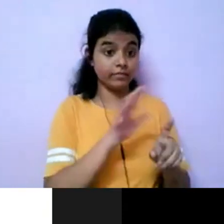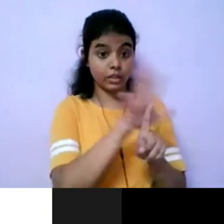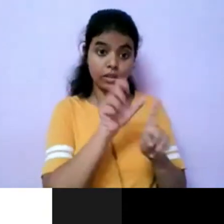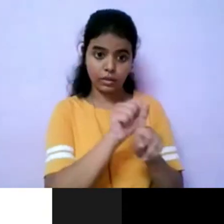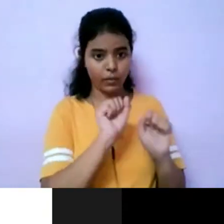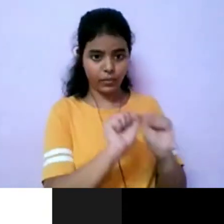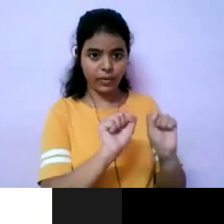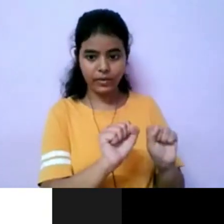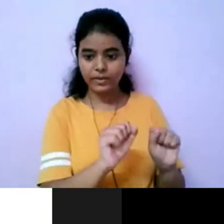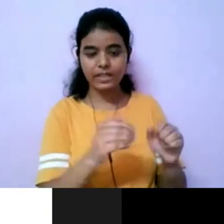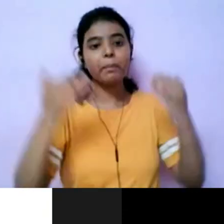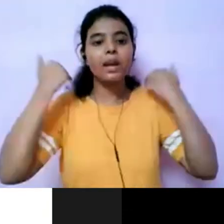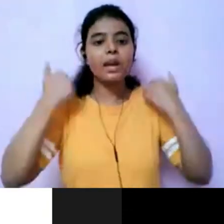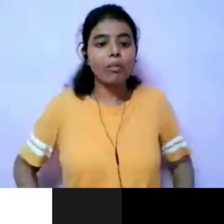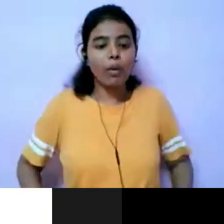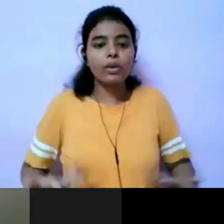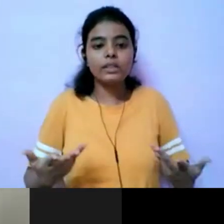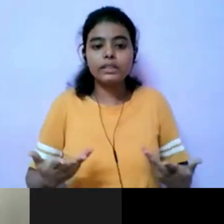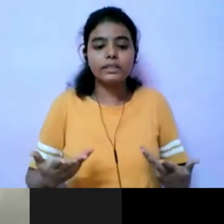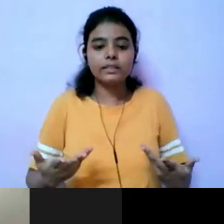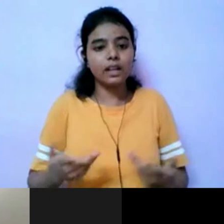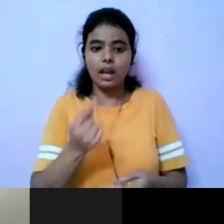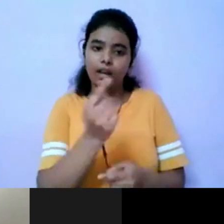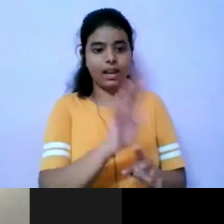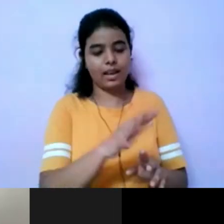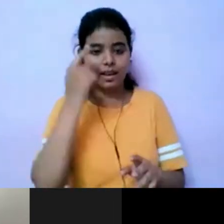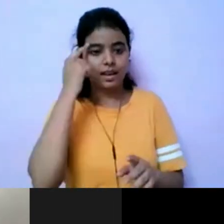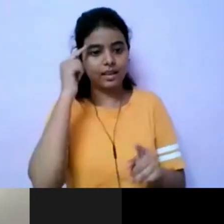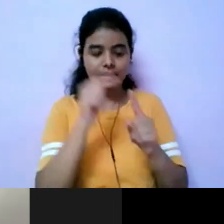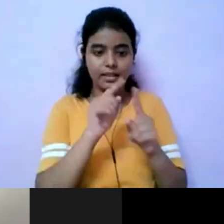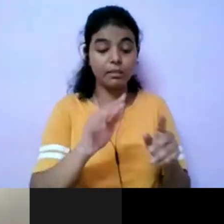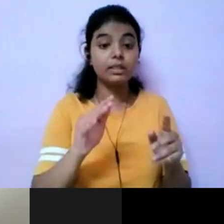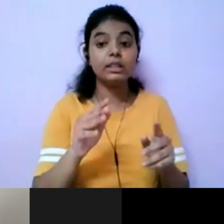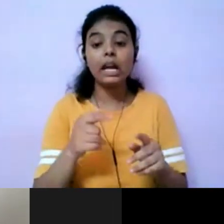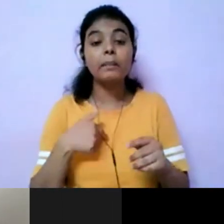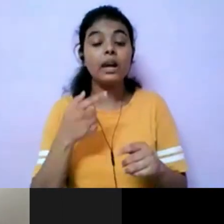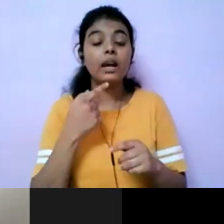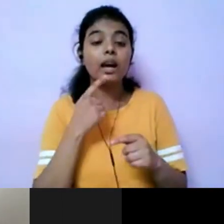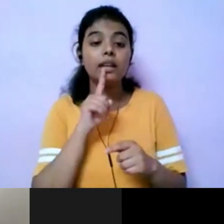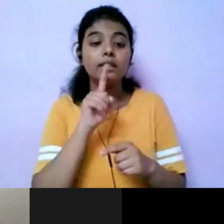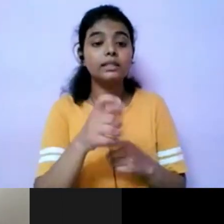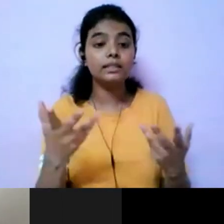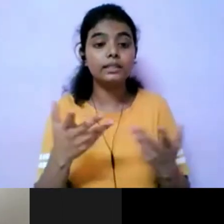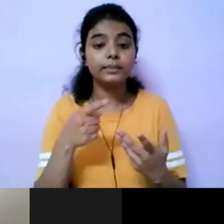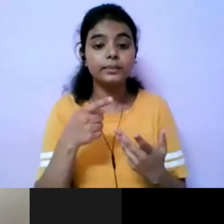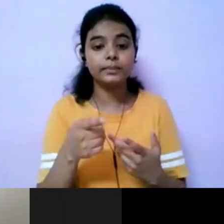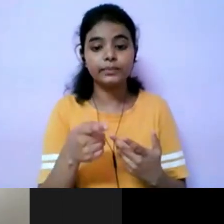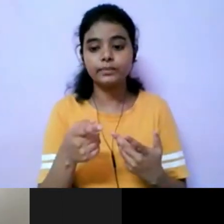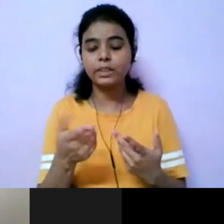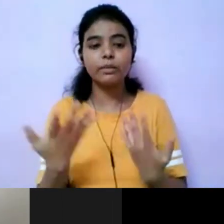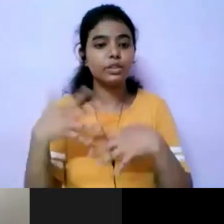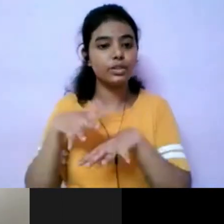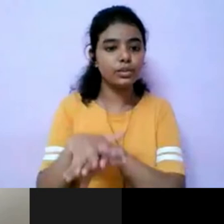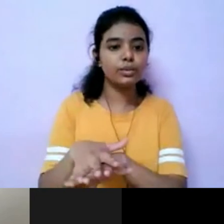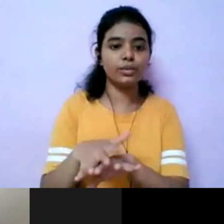the bodily physical reality of disability is one thing, but I'm also asking in terms of, I'm someone who's been inclusive schooled all my